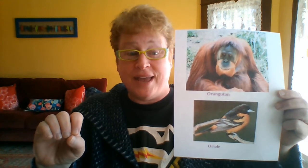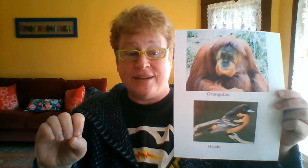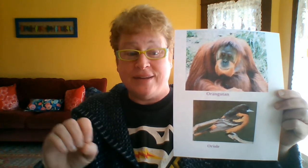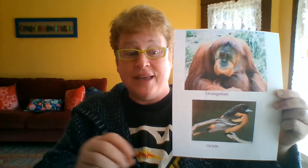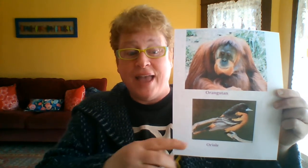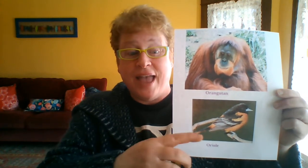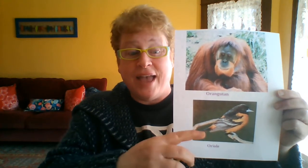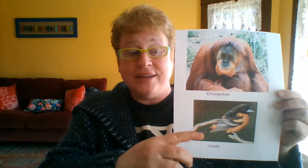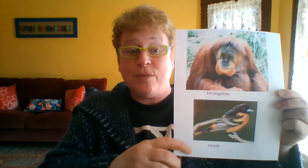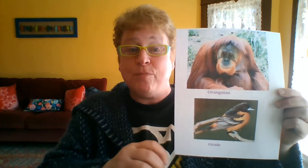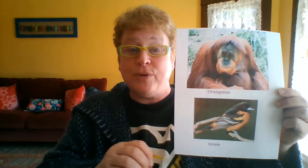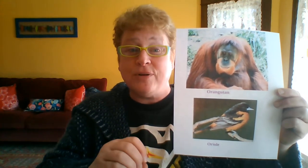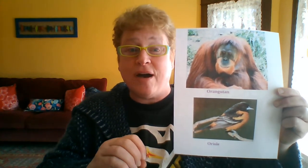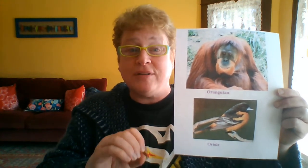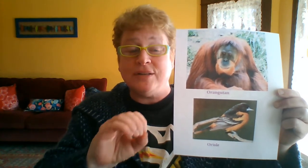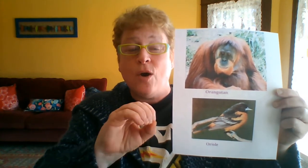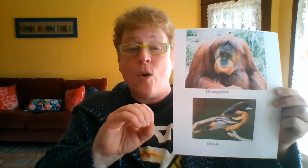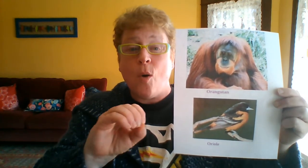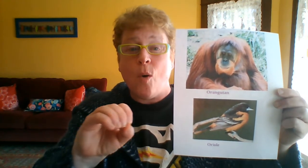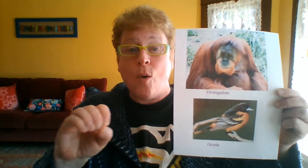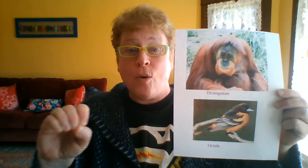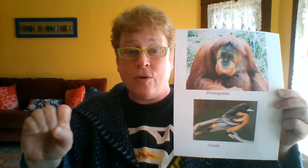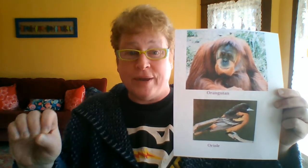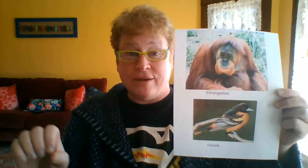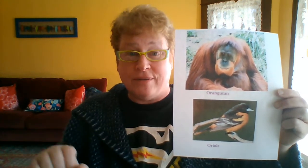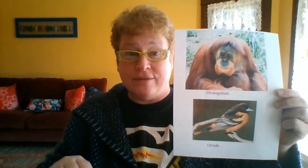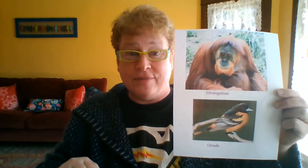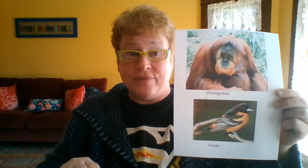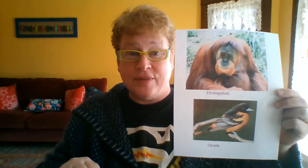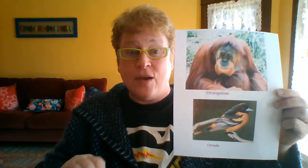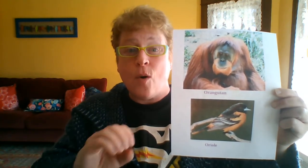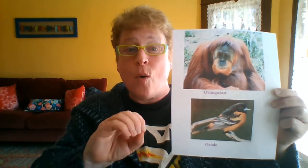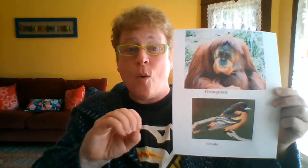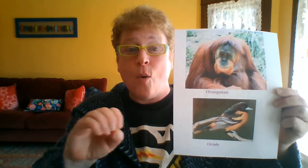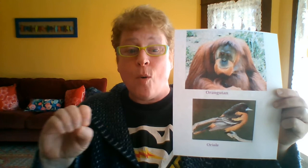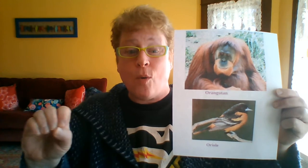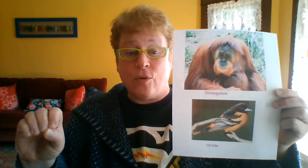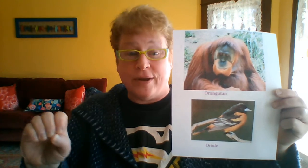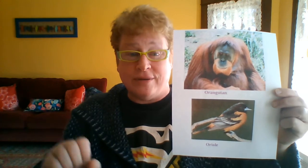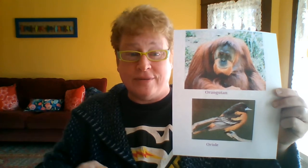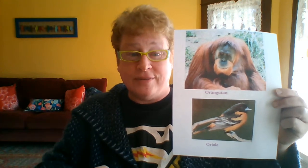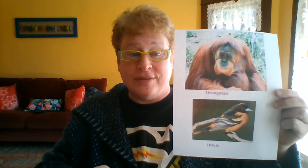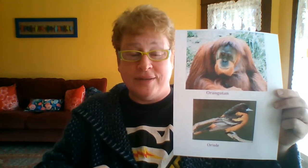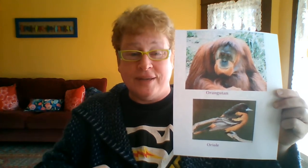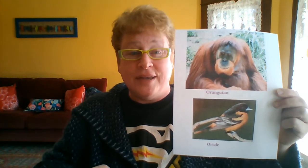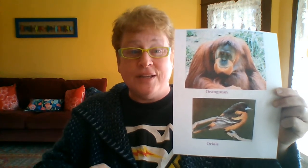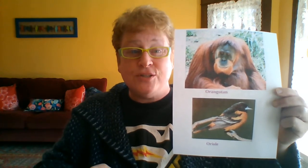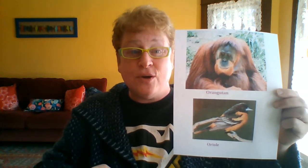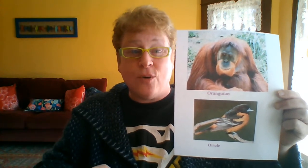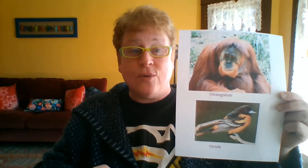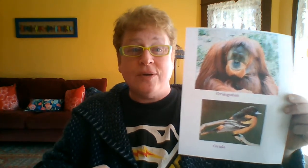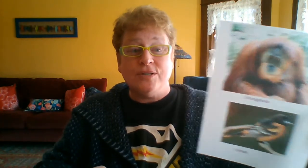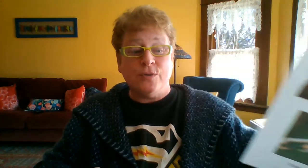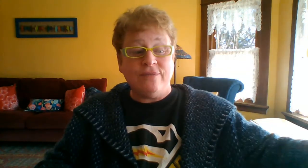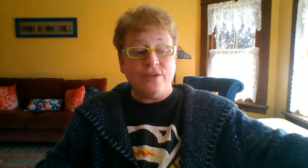orangutan, and a bird called an oriole, oriole. So, to